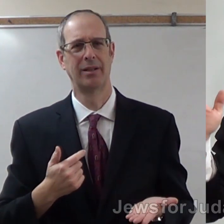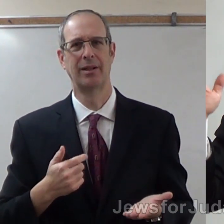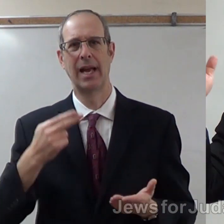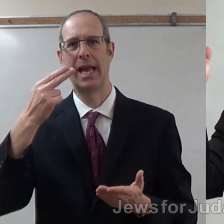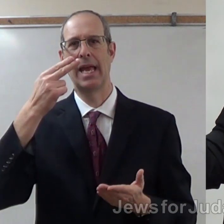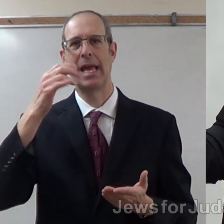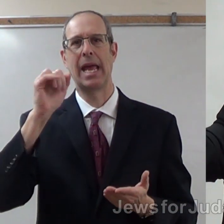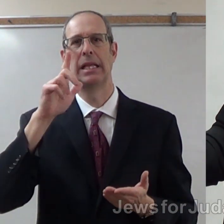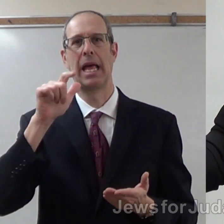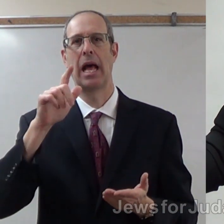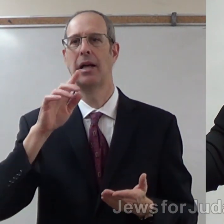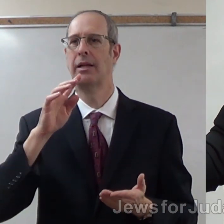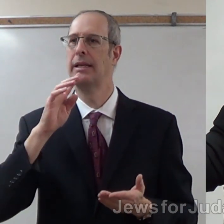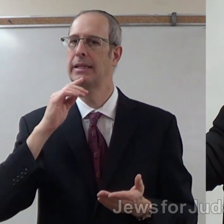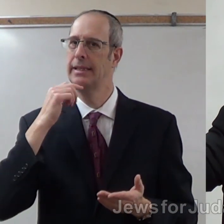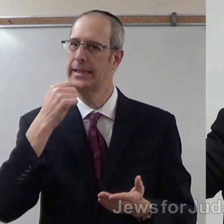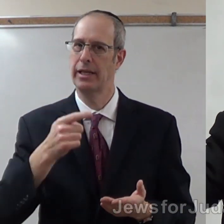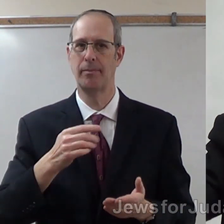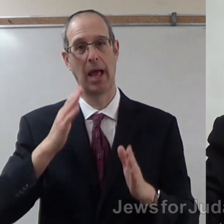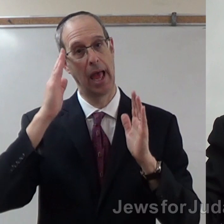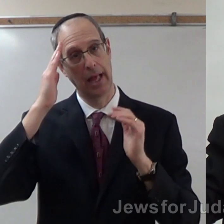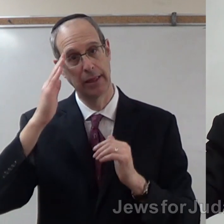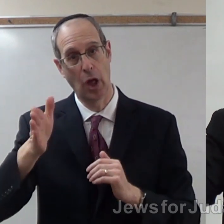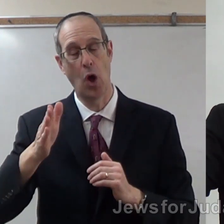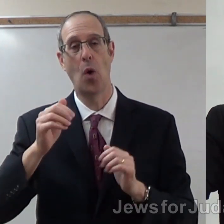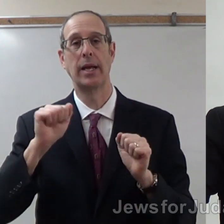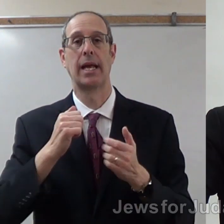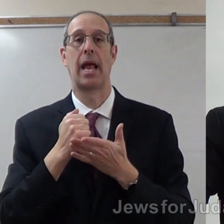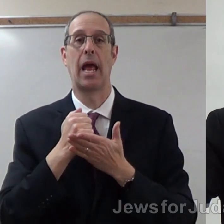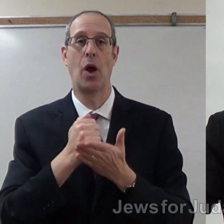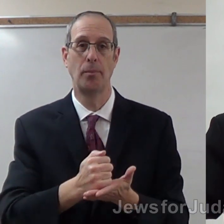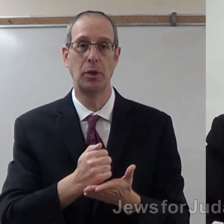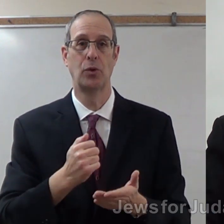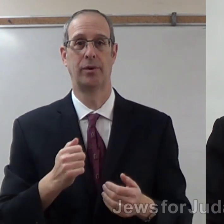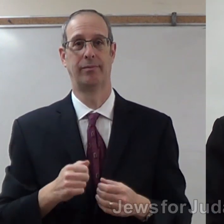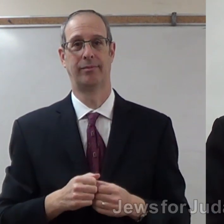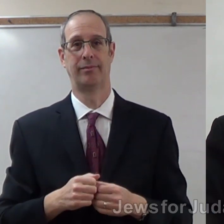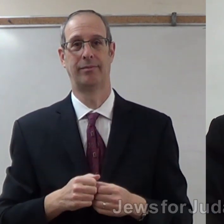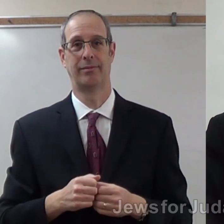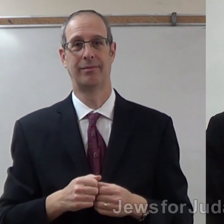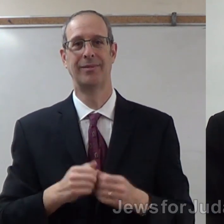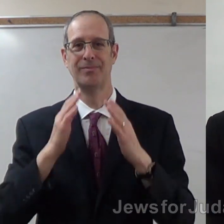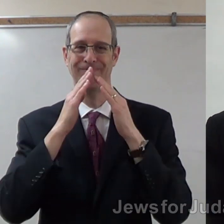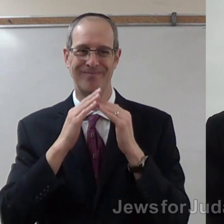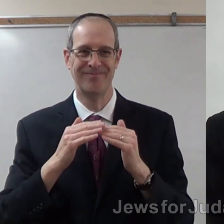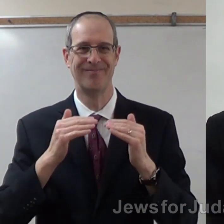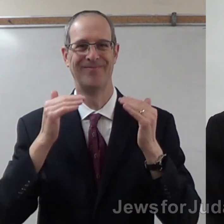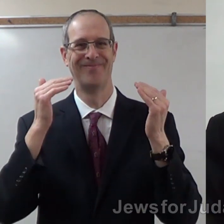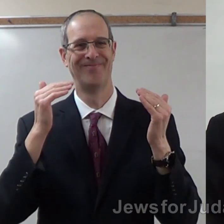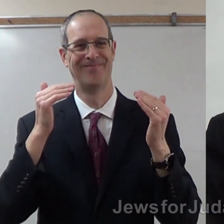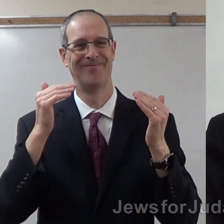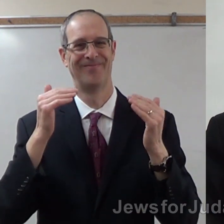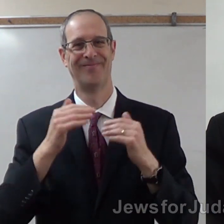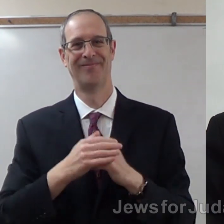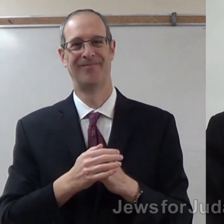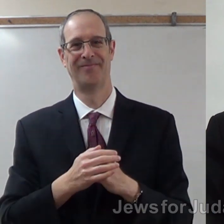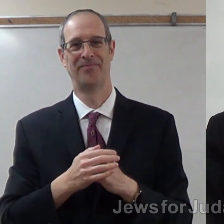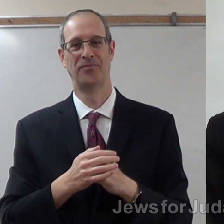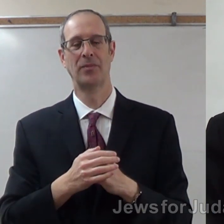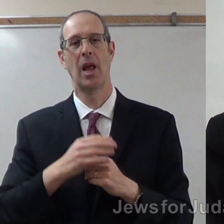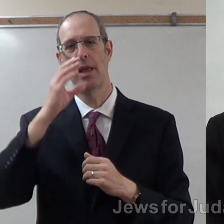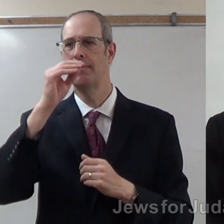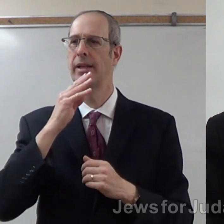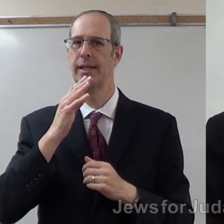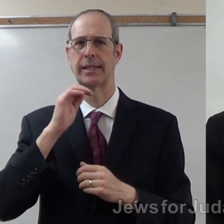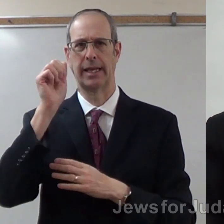Hillel says to him, hello, can I help you? He smiles at the man, and the